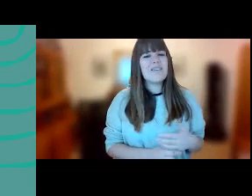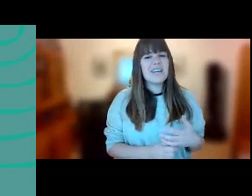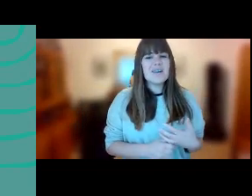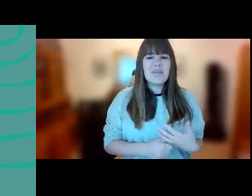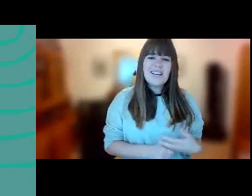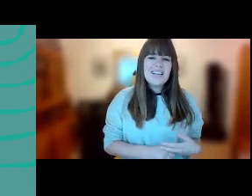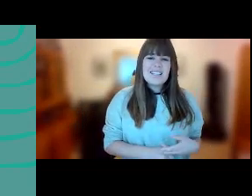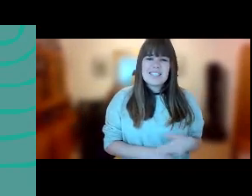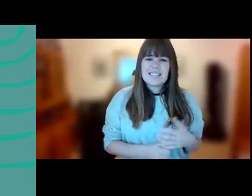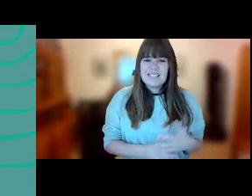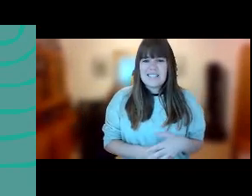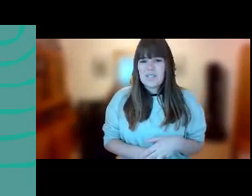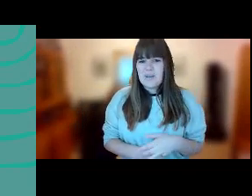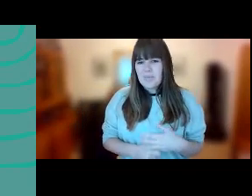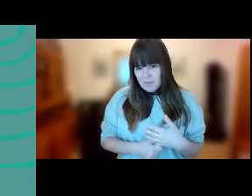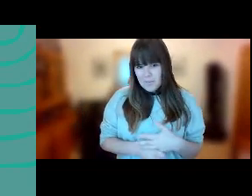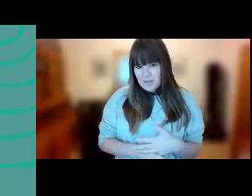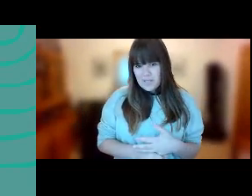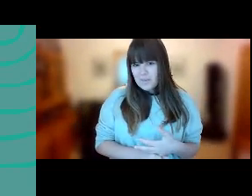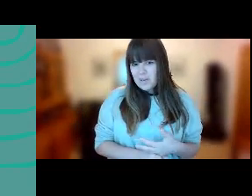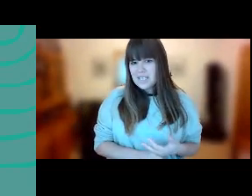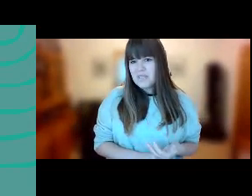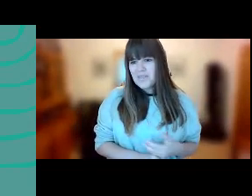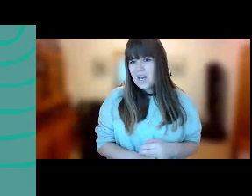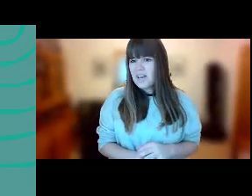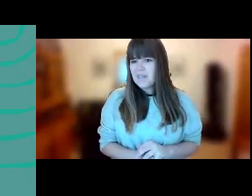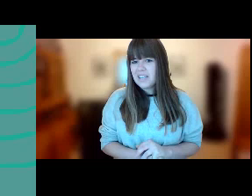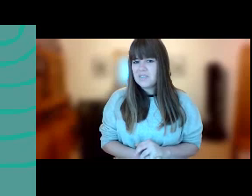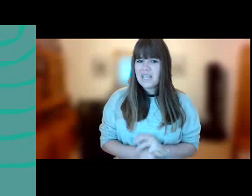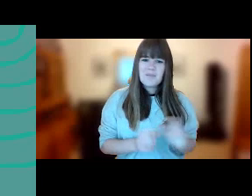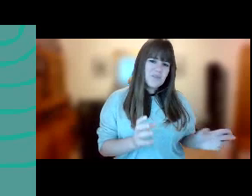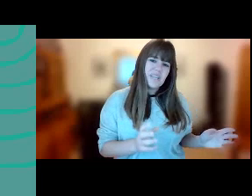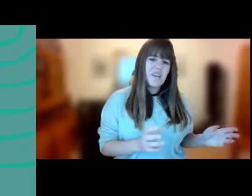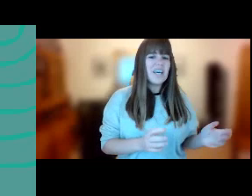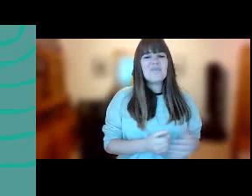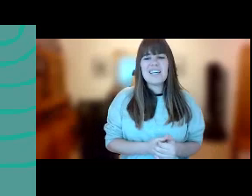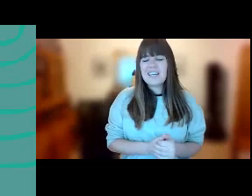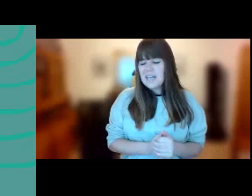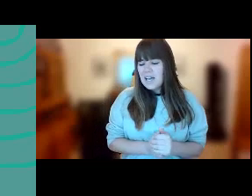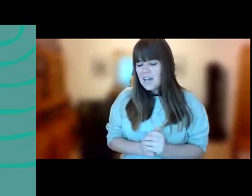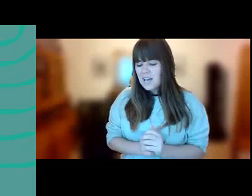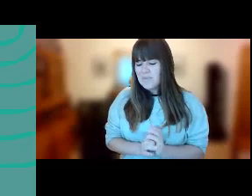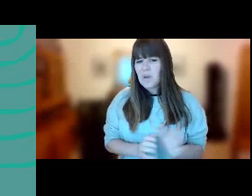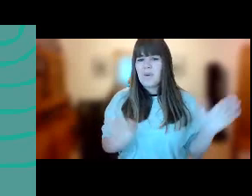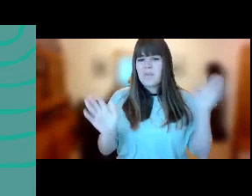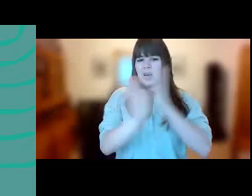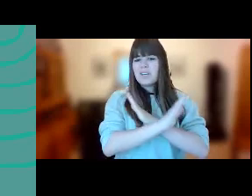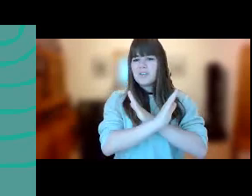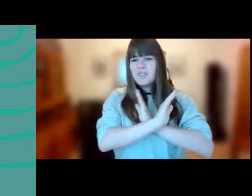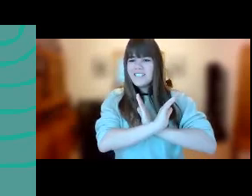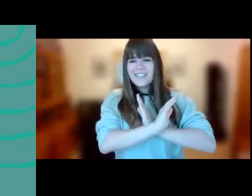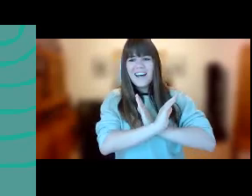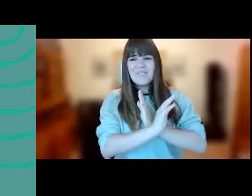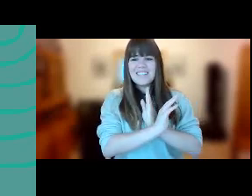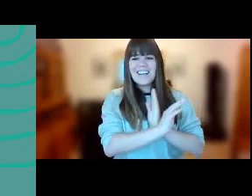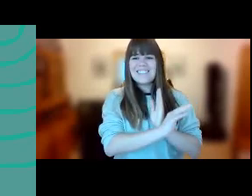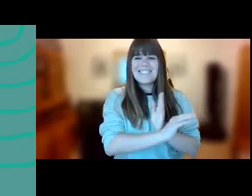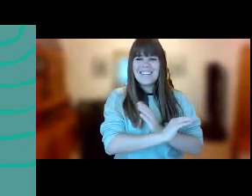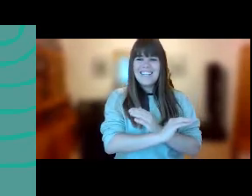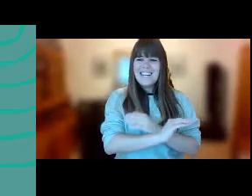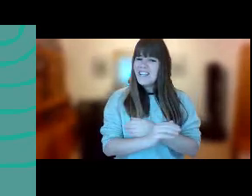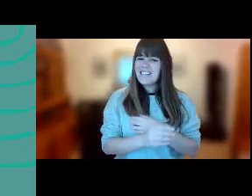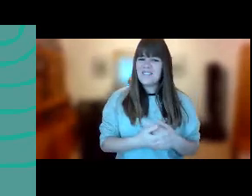particularly growing up. Sticks and stones may break my bones, but words will never hurt me, or names will never hurt me. We're putting a big cross to that,